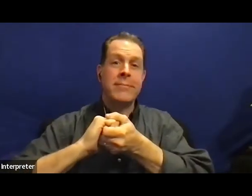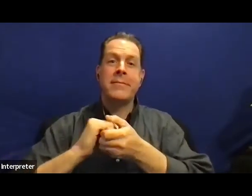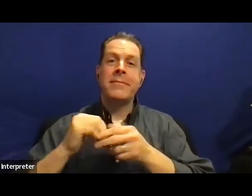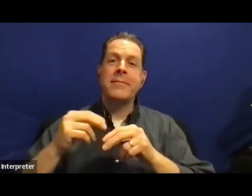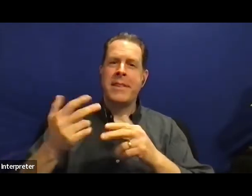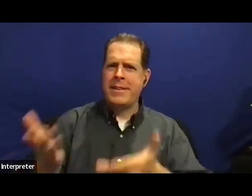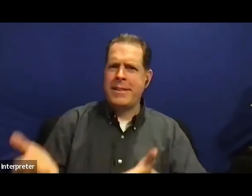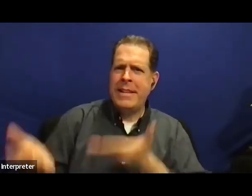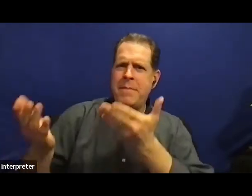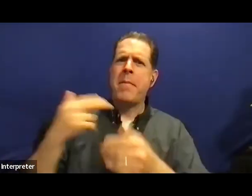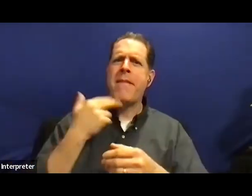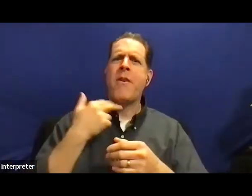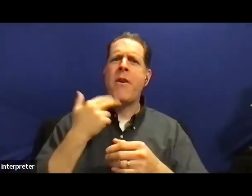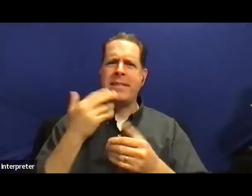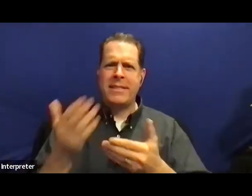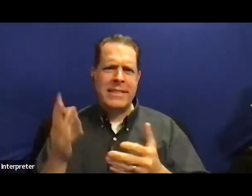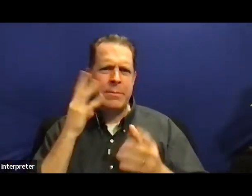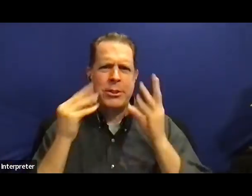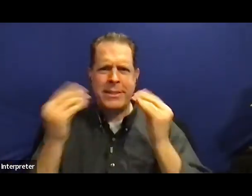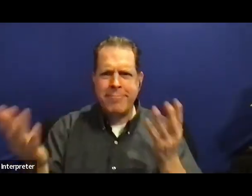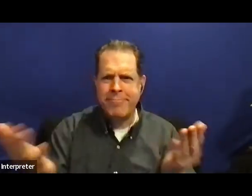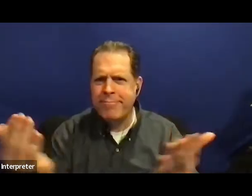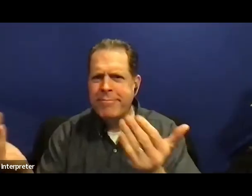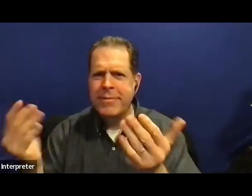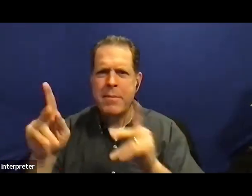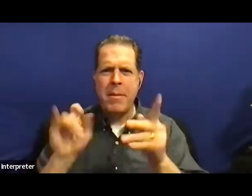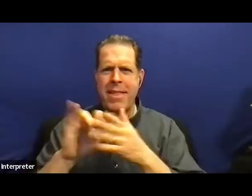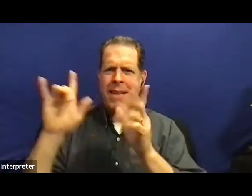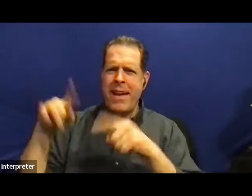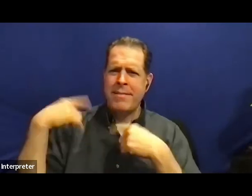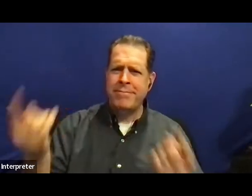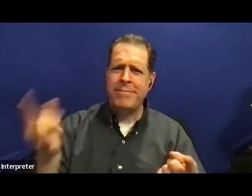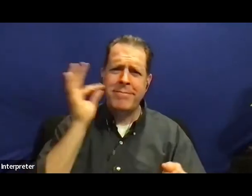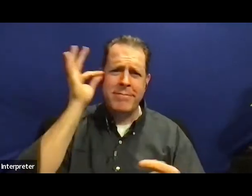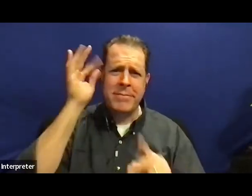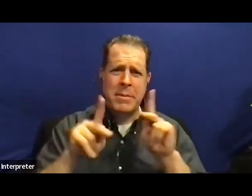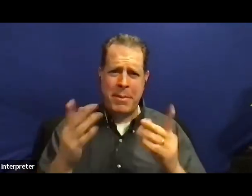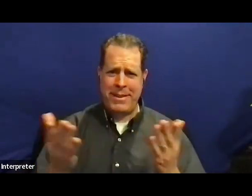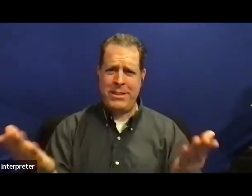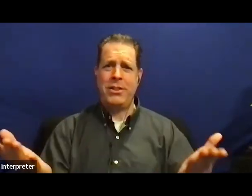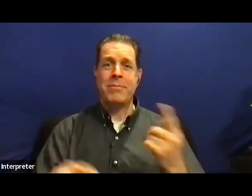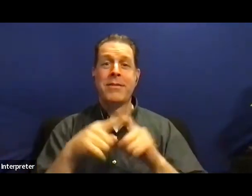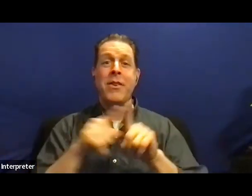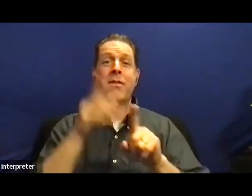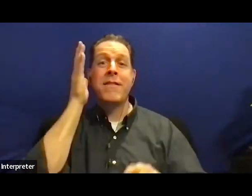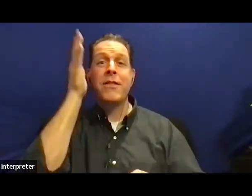voices, experiences, and histories of the indigenous people of this land today and for futures to come.